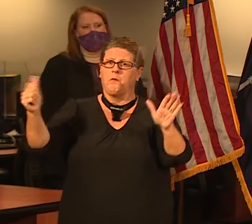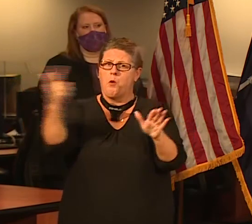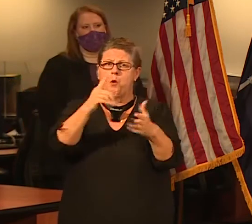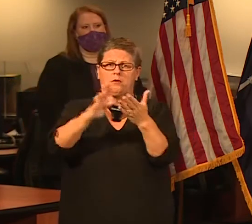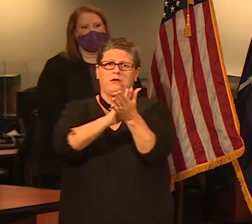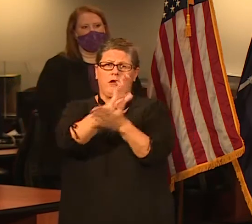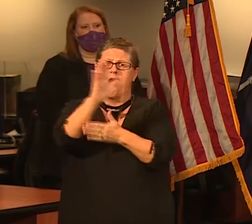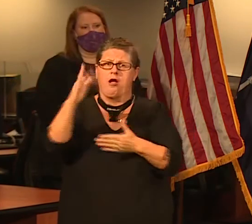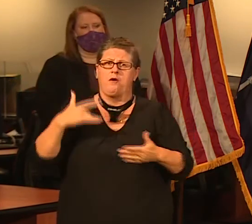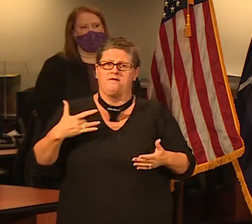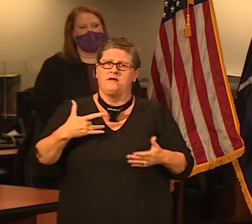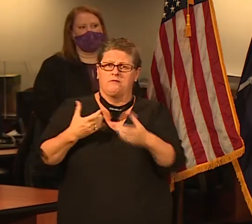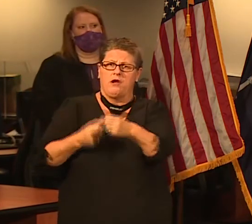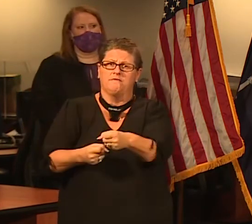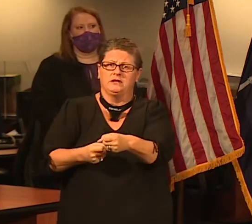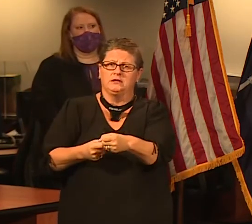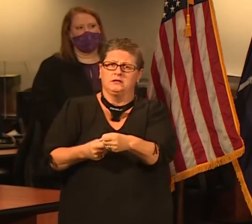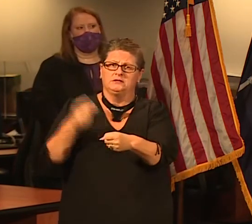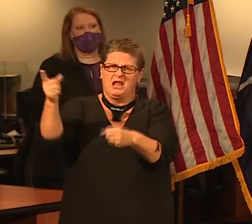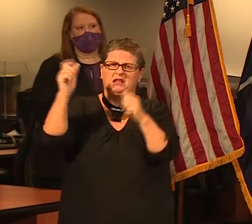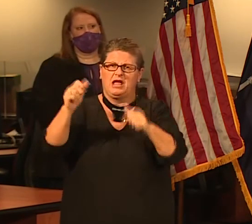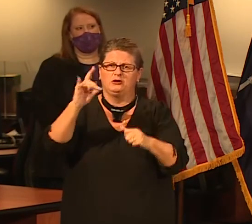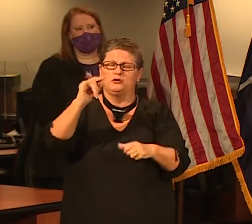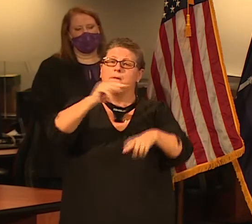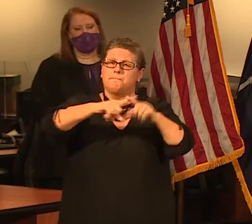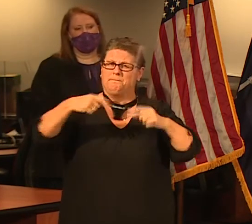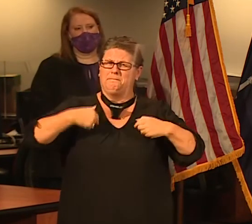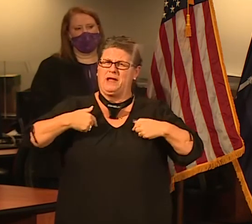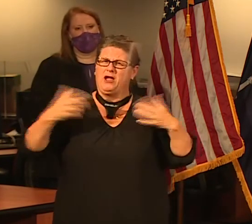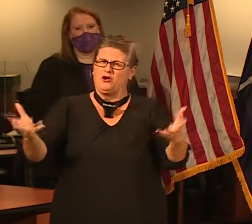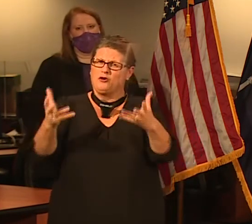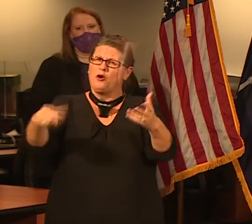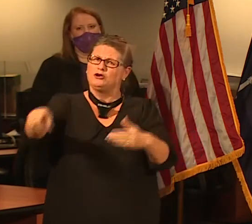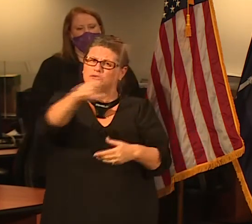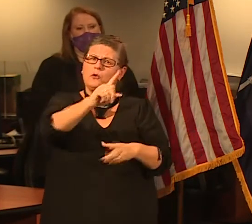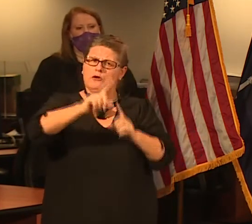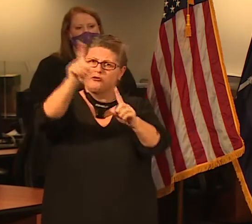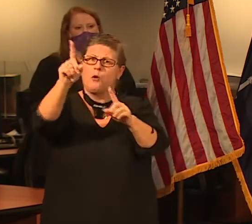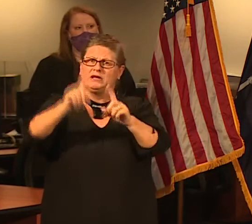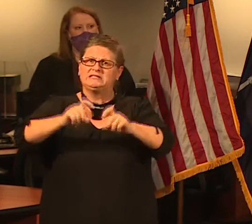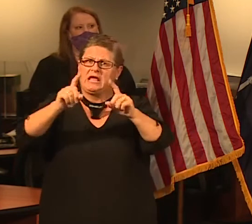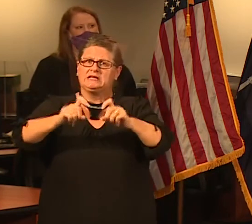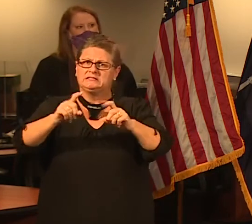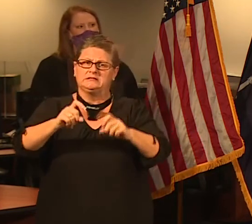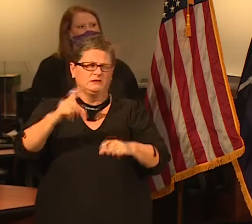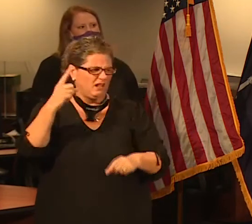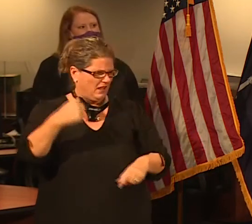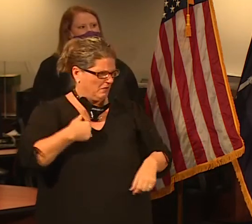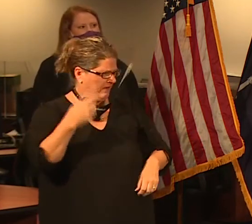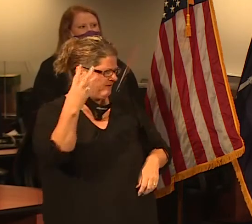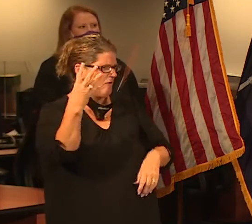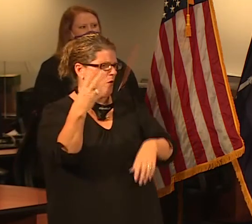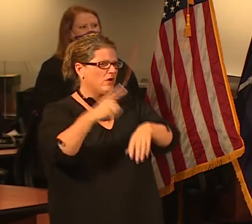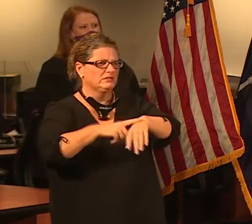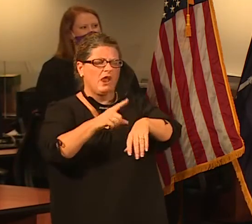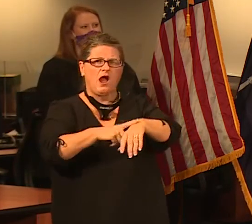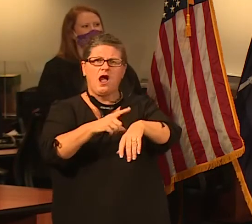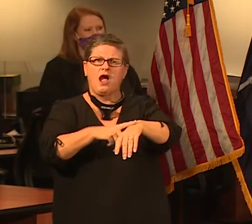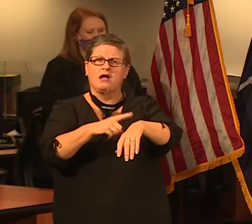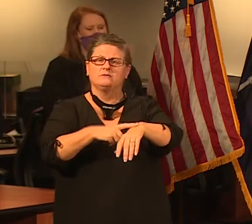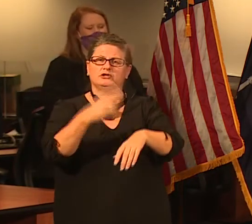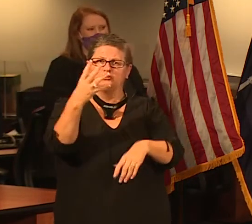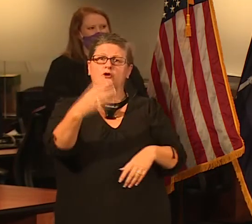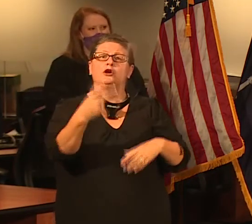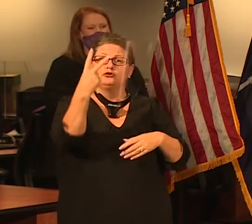those leaders. But I would encourage everybody to get tested if you haven't done it. I've done it, I think, 4 times, 2 at the hands